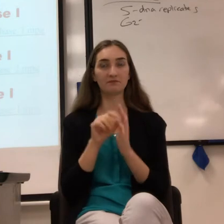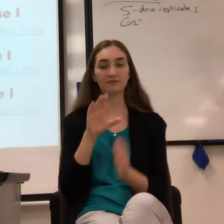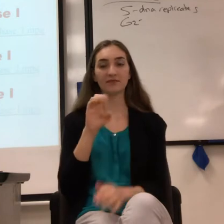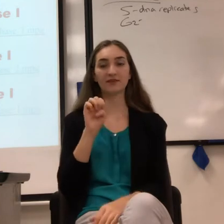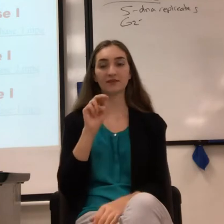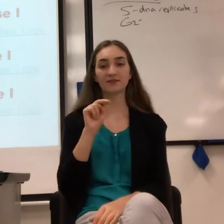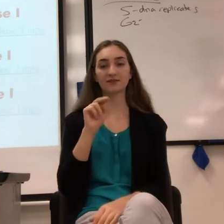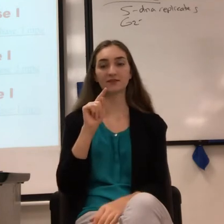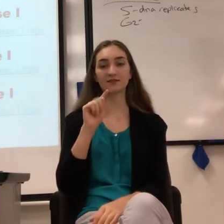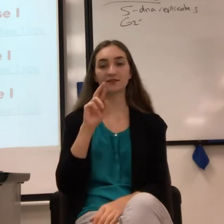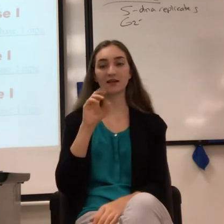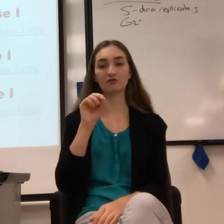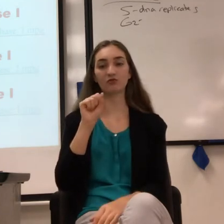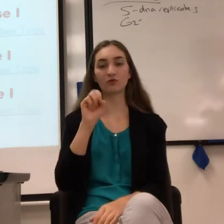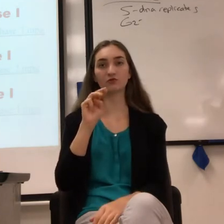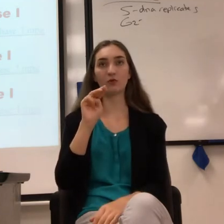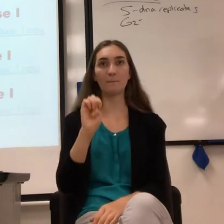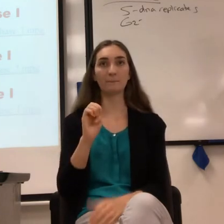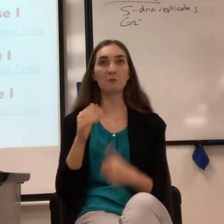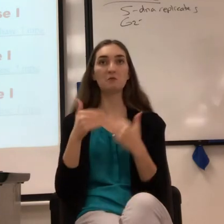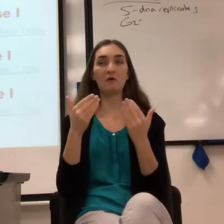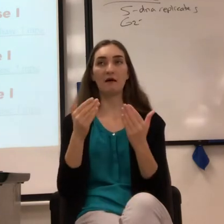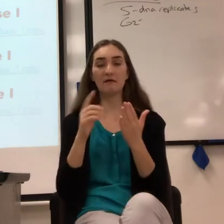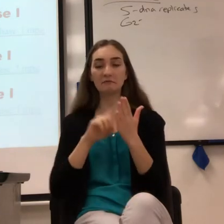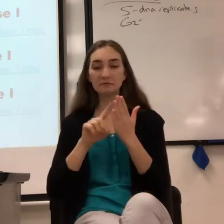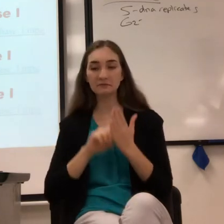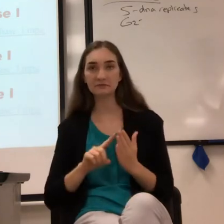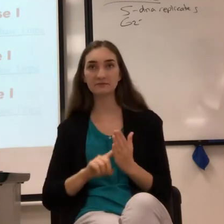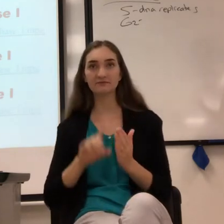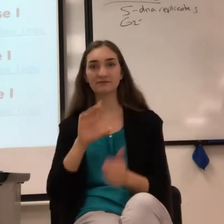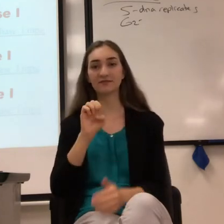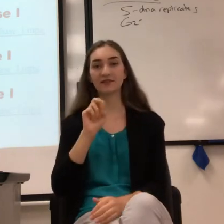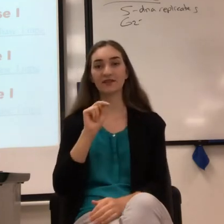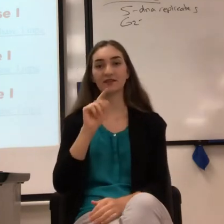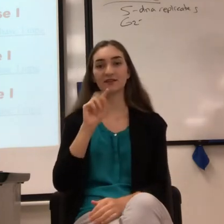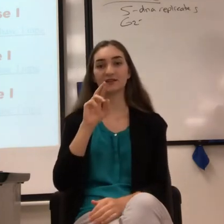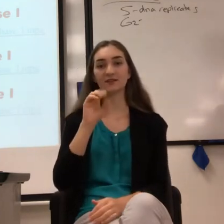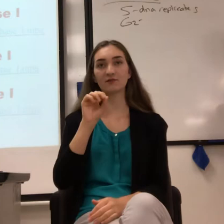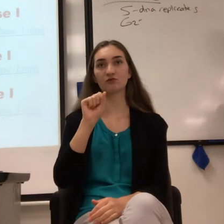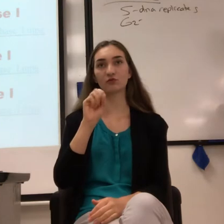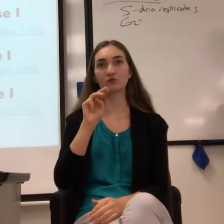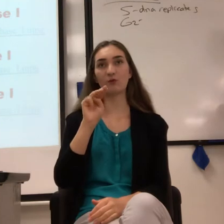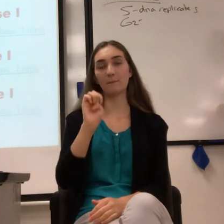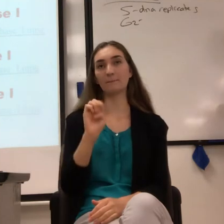Centrism. Go look up centrosome. It's a complicated made out of centrioles and microtubules.